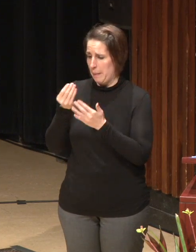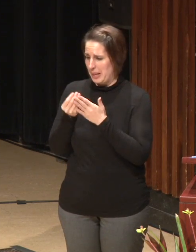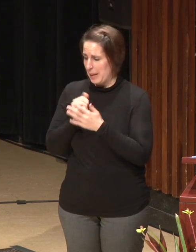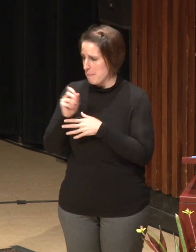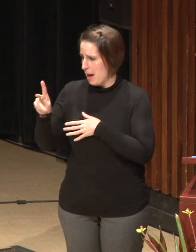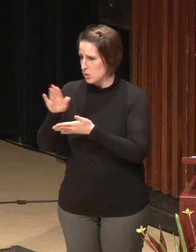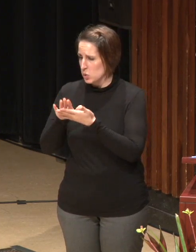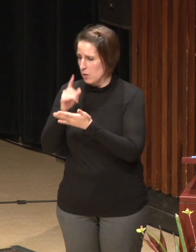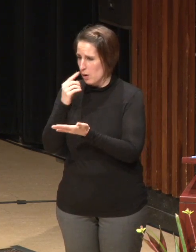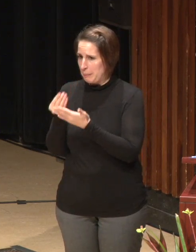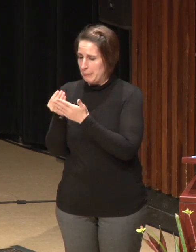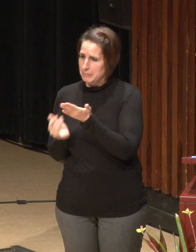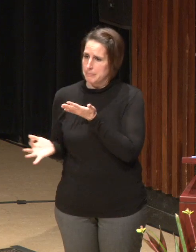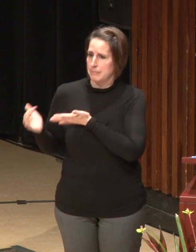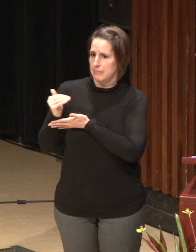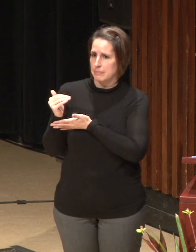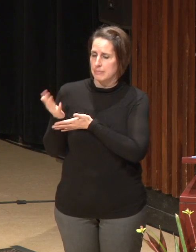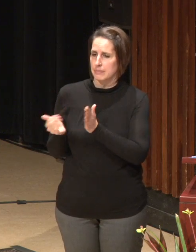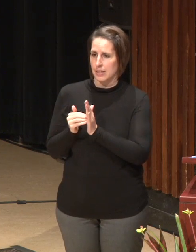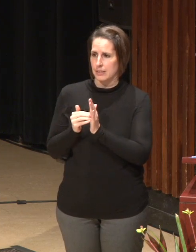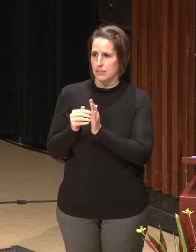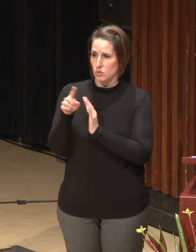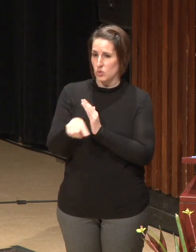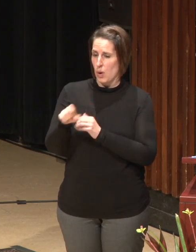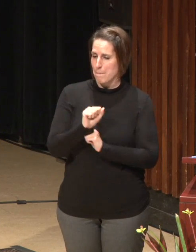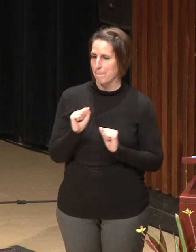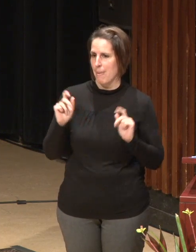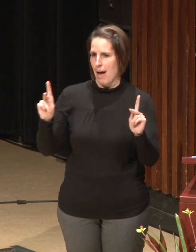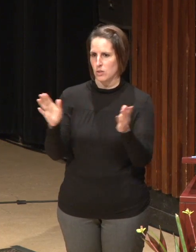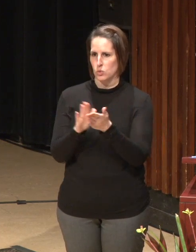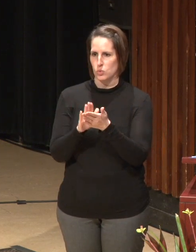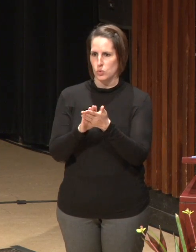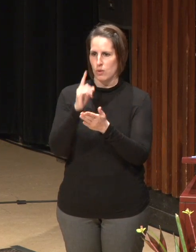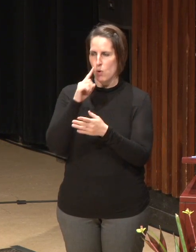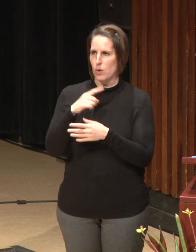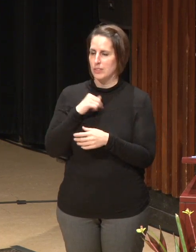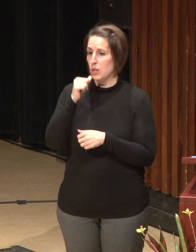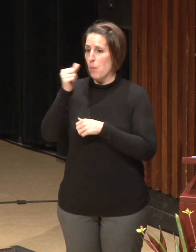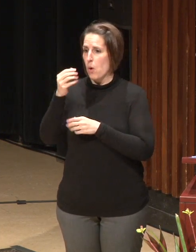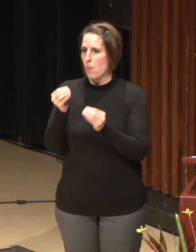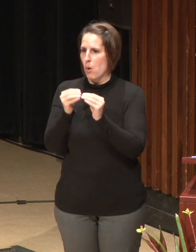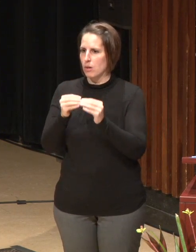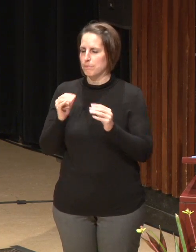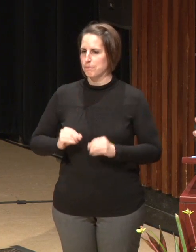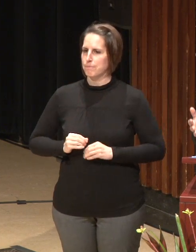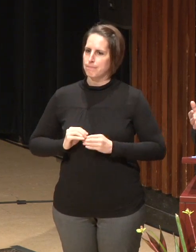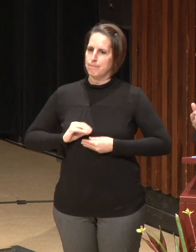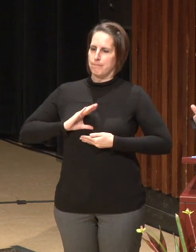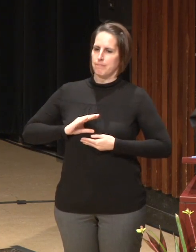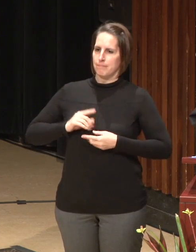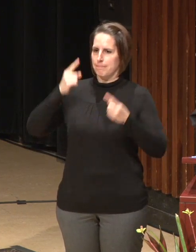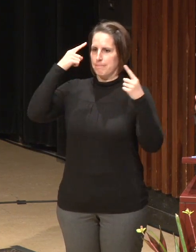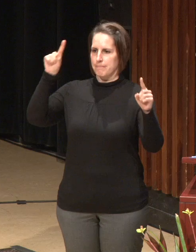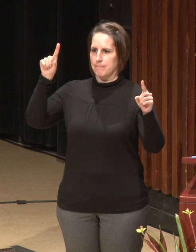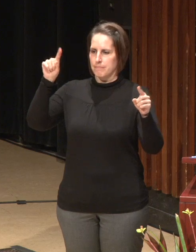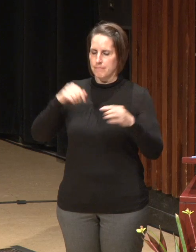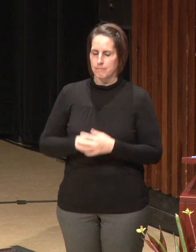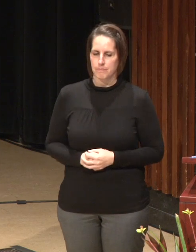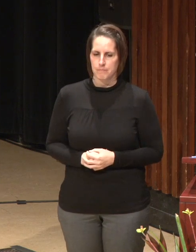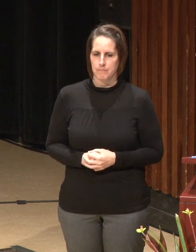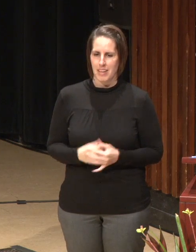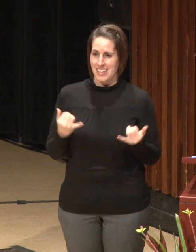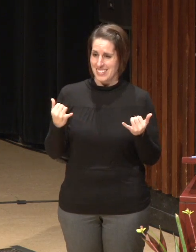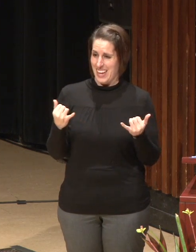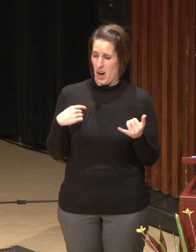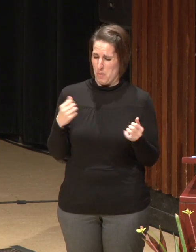Everyone here is getting back to school and giving themselves advantages for a brighter tomorrow. But why did we all choose now to